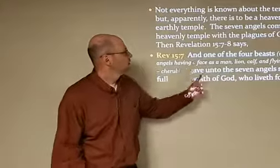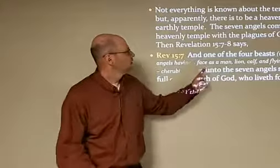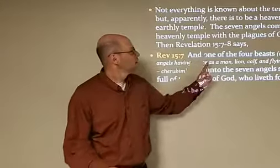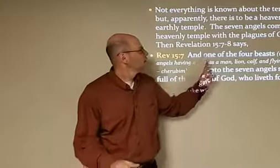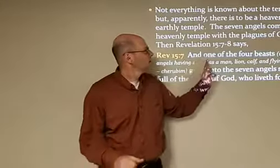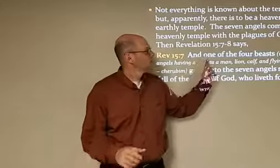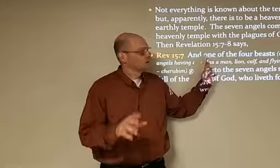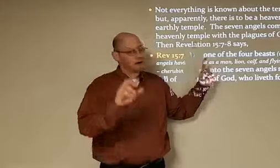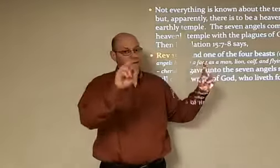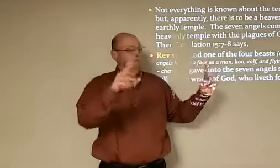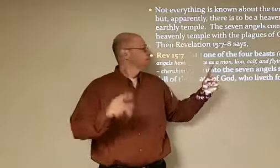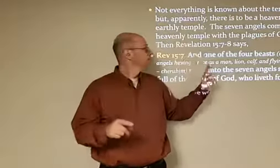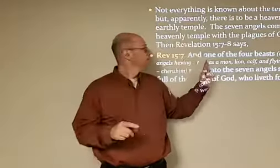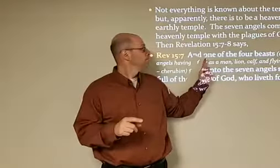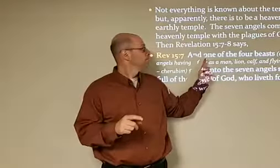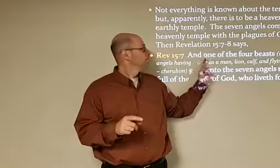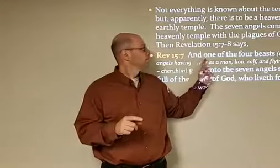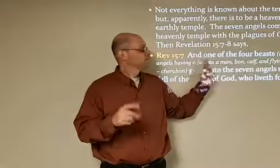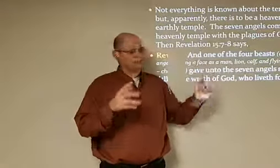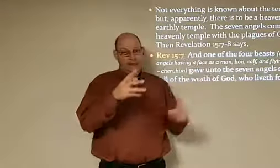of chapter 15.